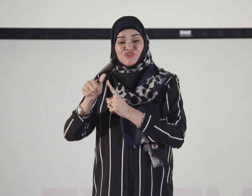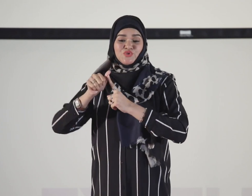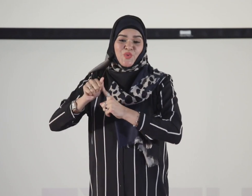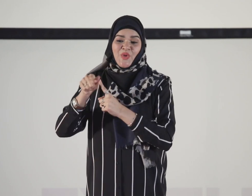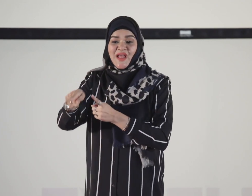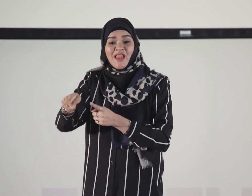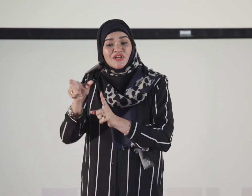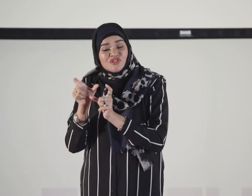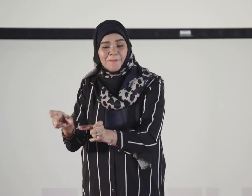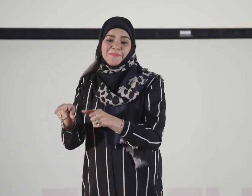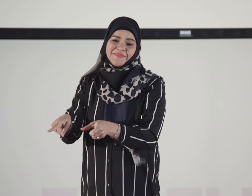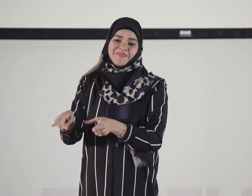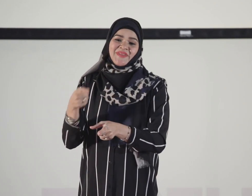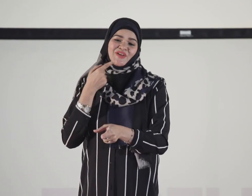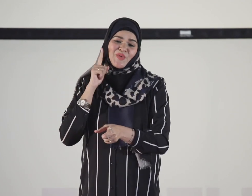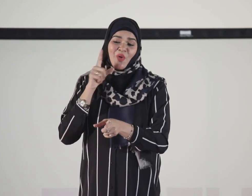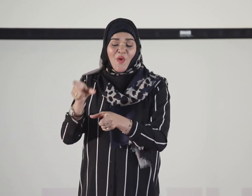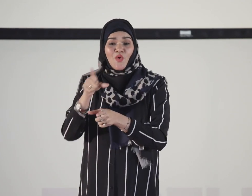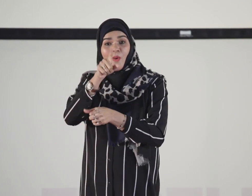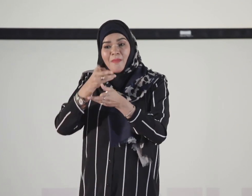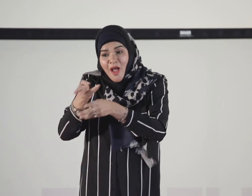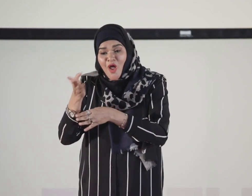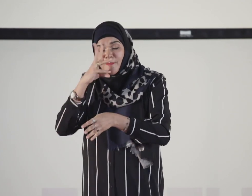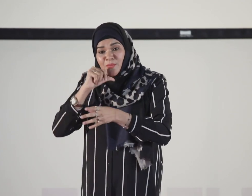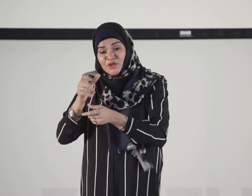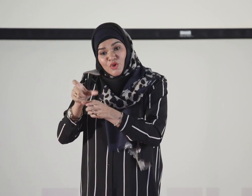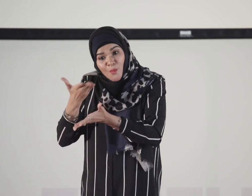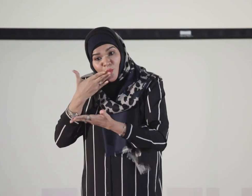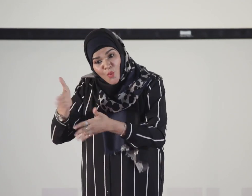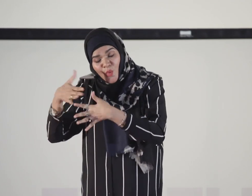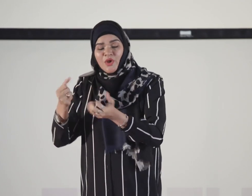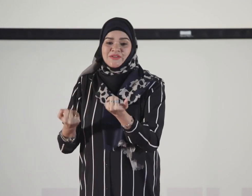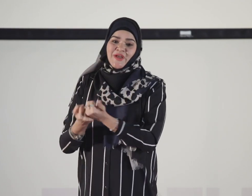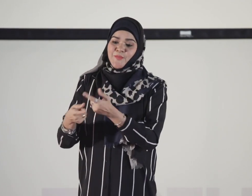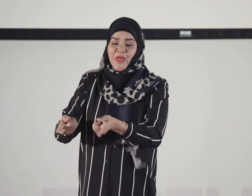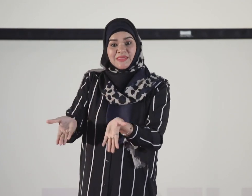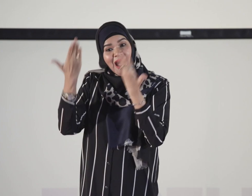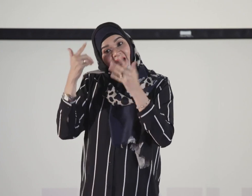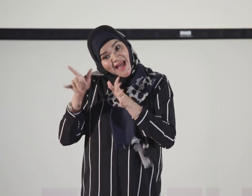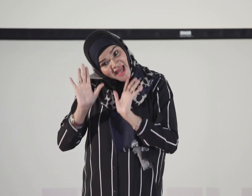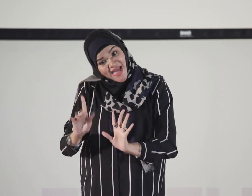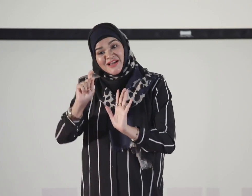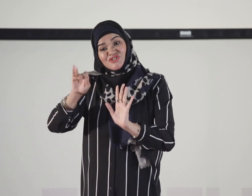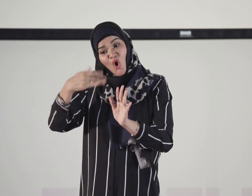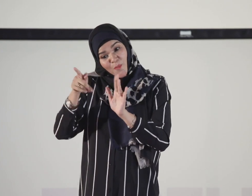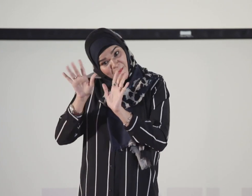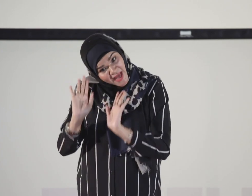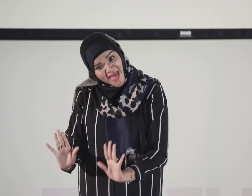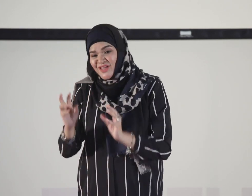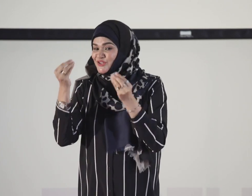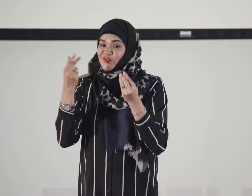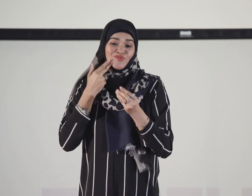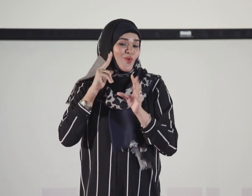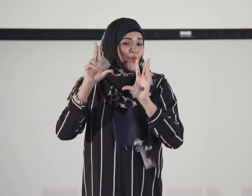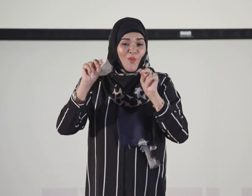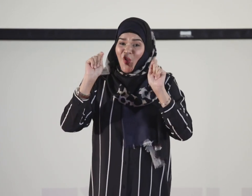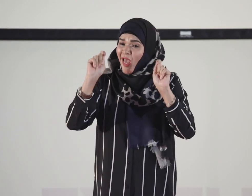today. You need to provide that confidence to your family member. Don't ignore them. Provide them with